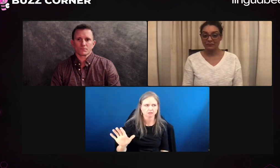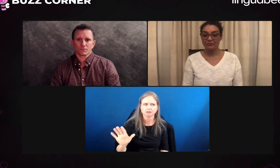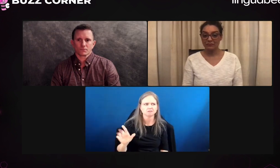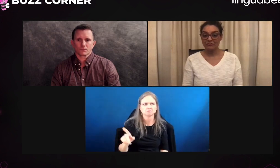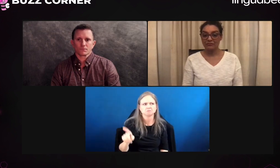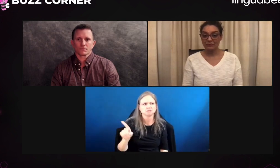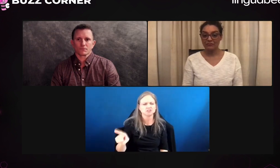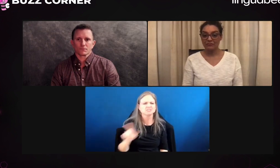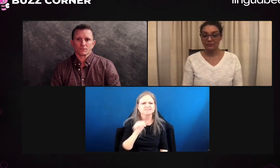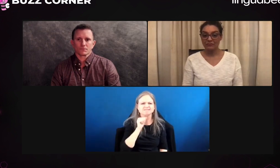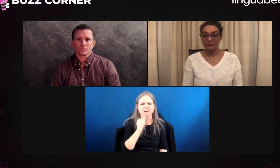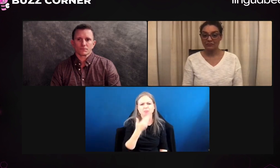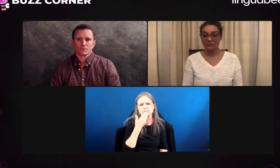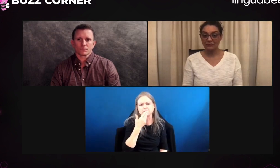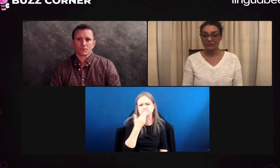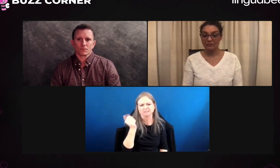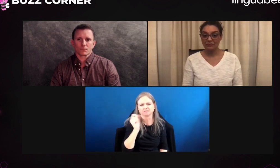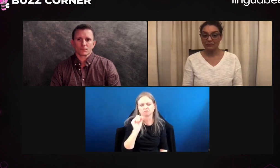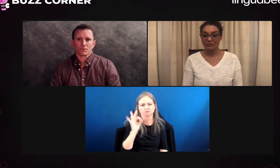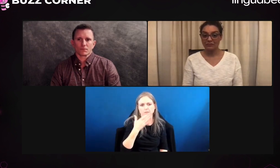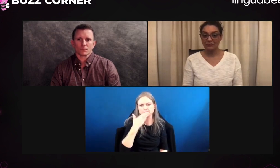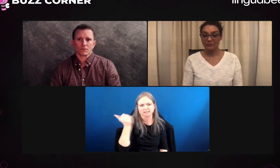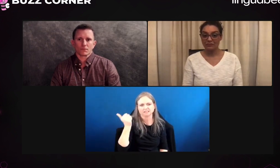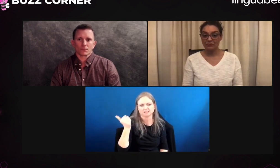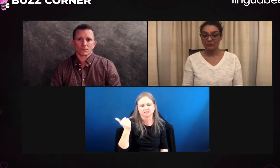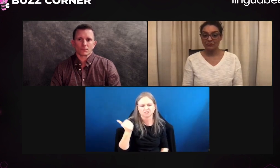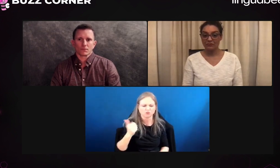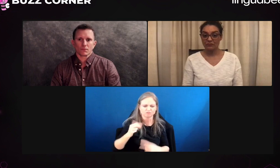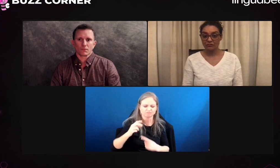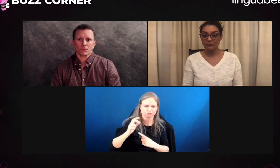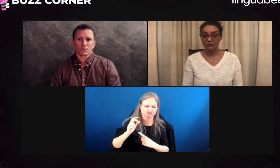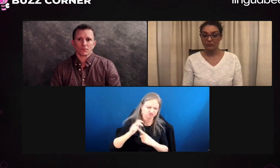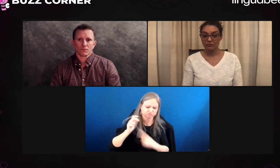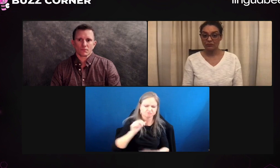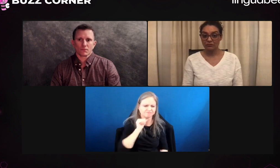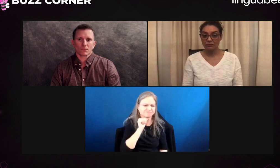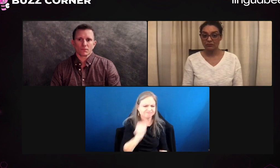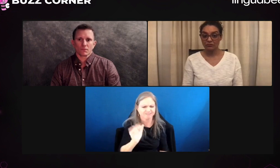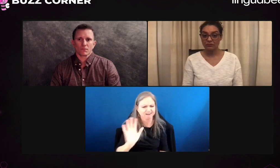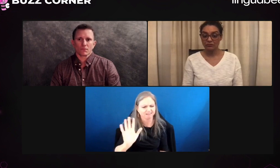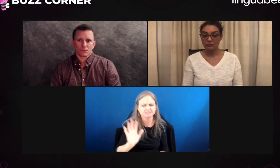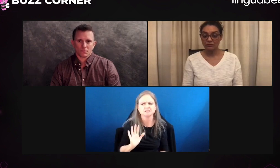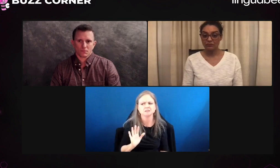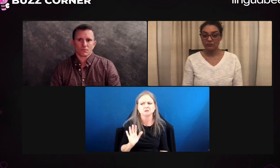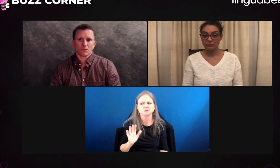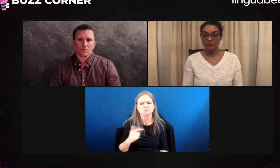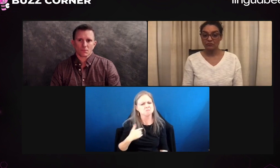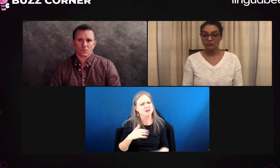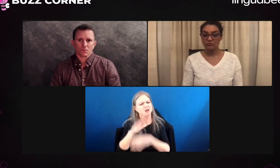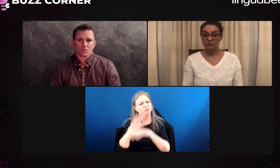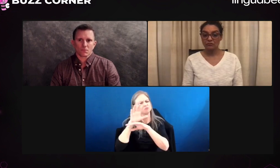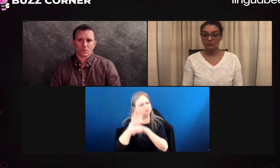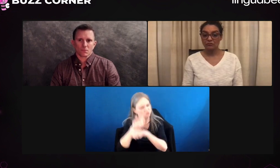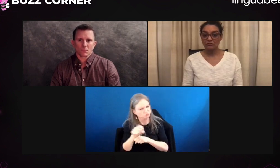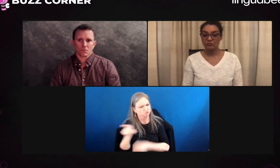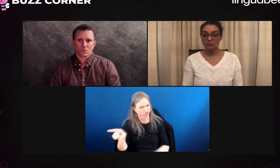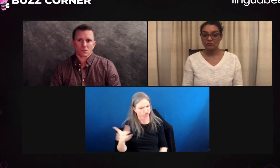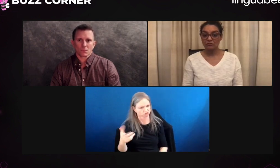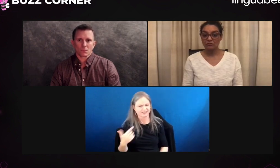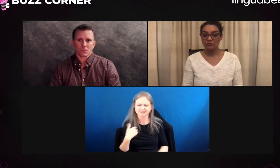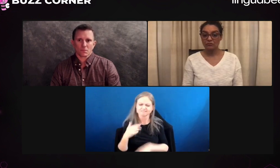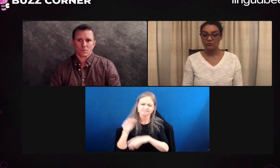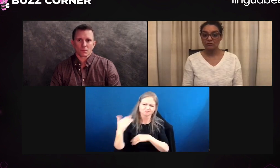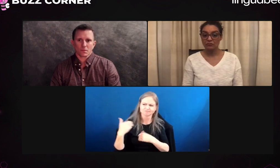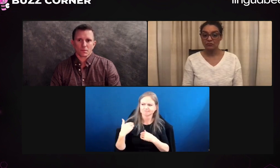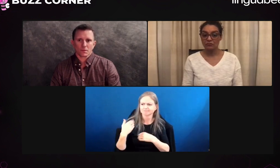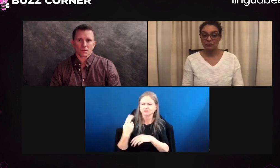is familiar with me and I am used to their style. Again, they're not the best of the best. They're not the